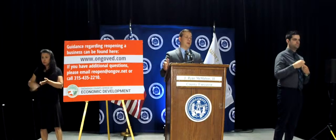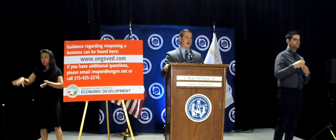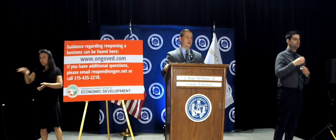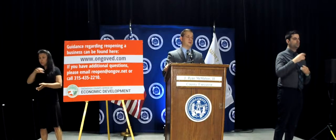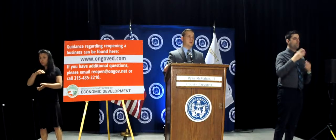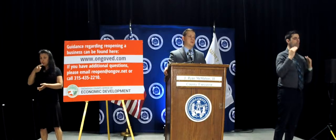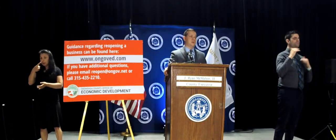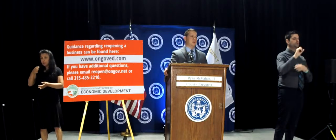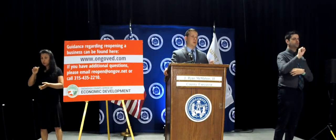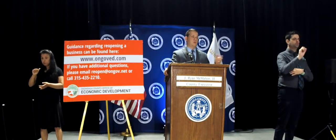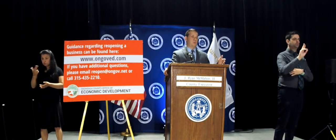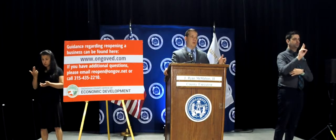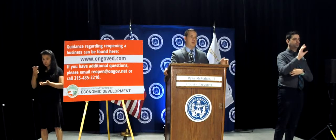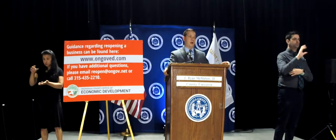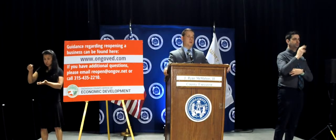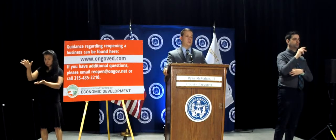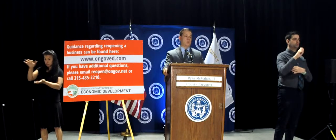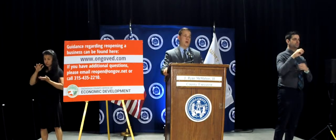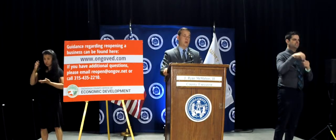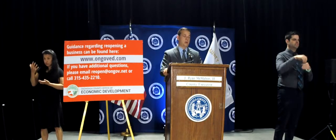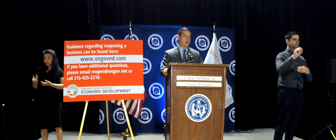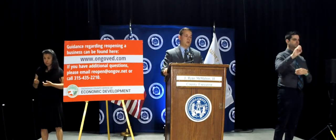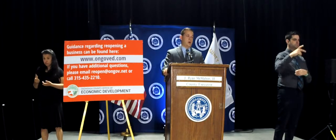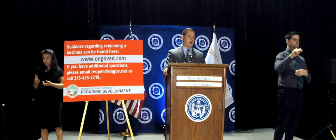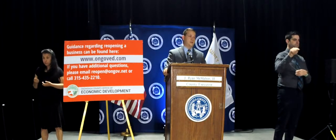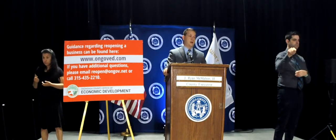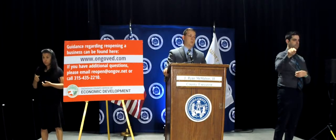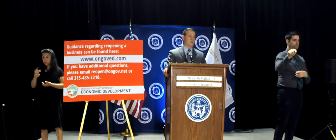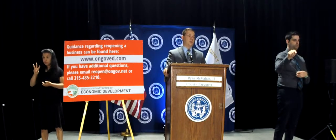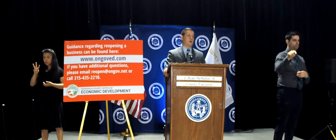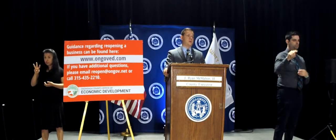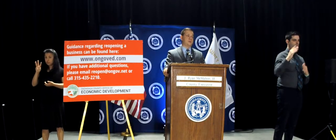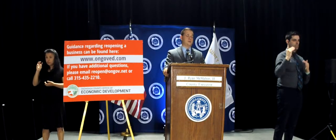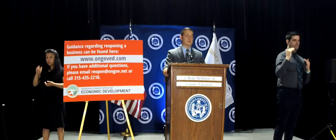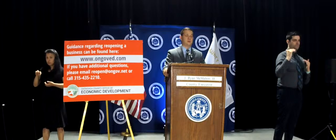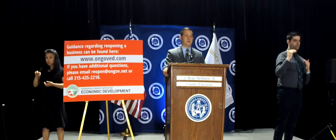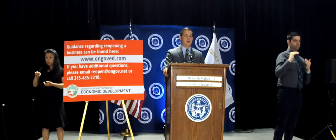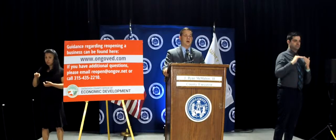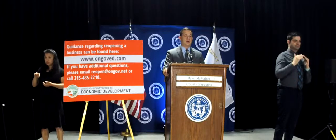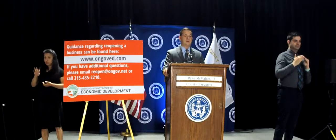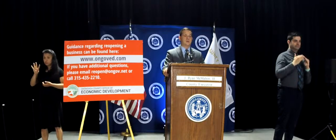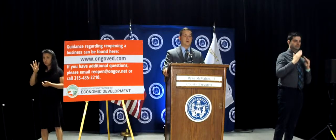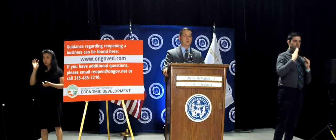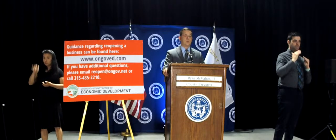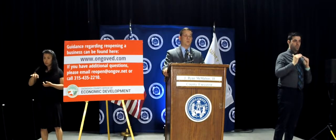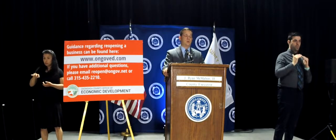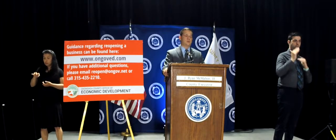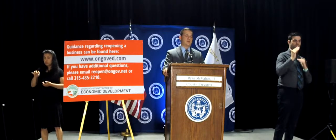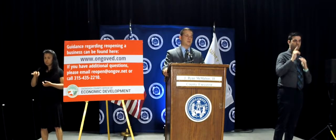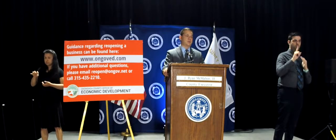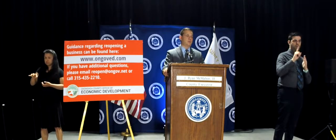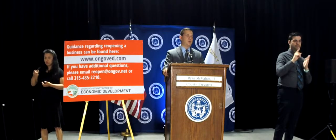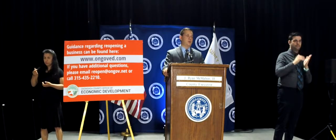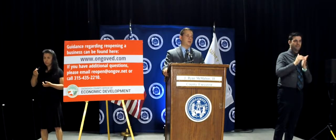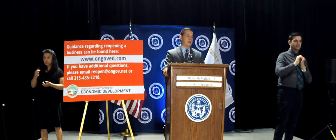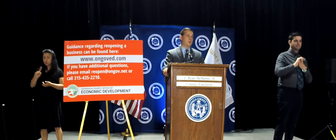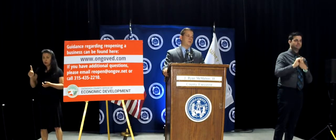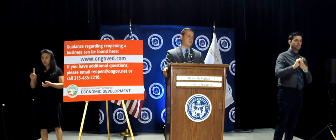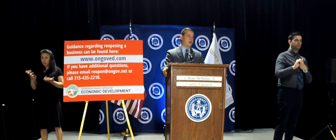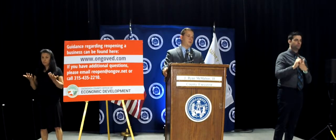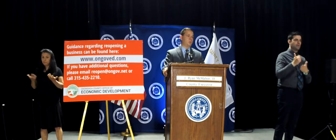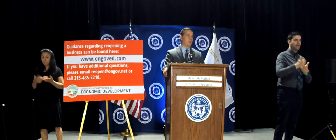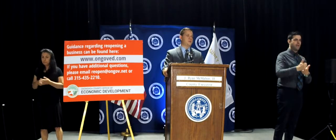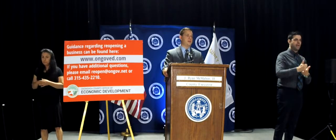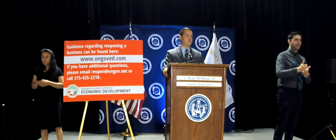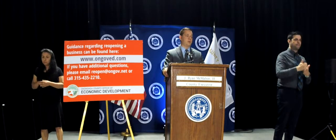$3.7 million. It would get the city a little over $1 million as well to help with their crisis. So essentially, if we don't get that, we